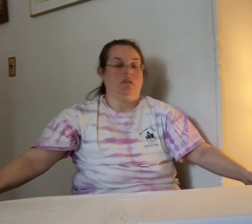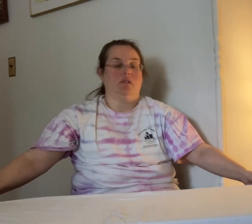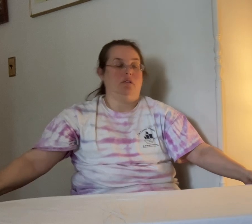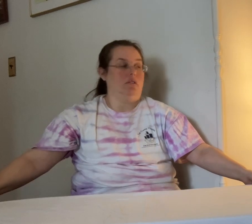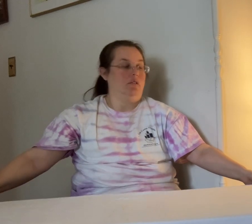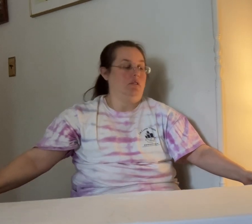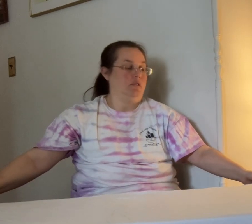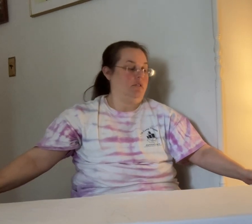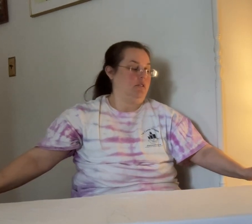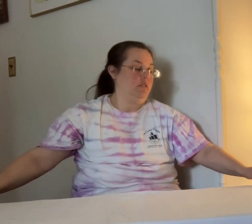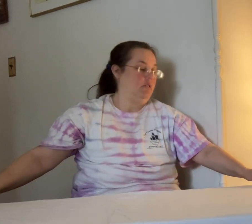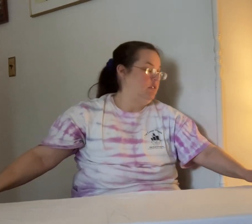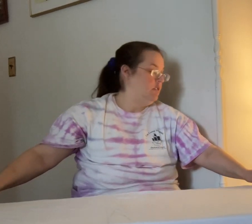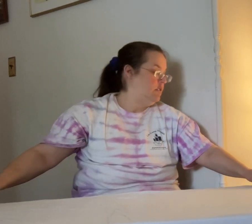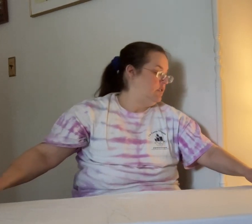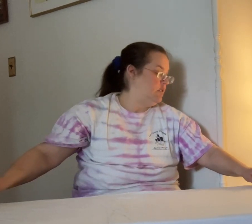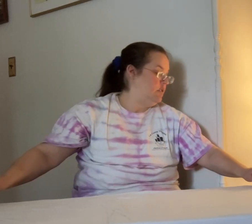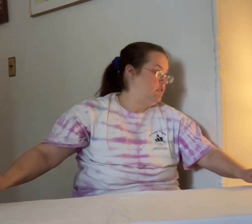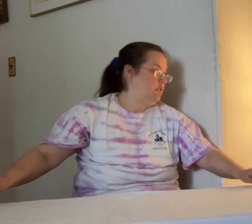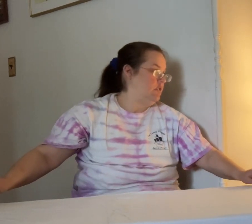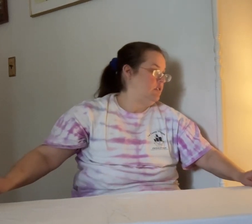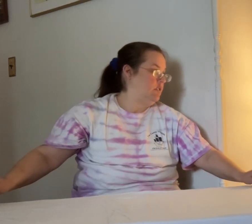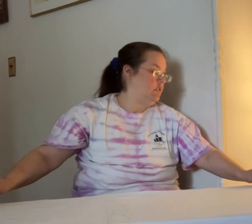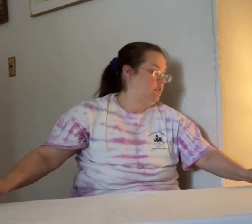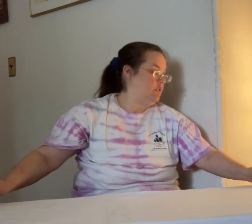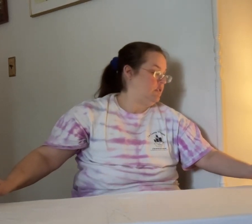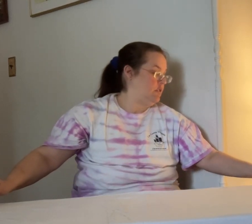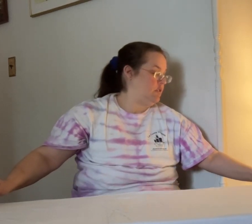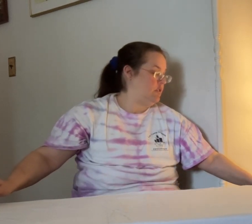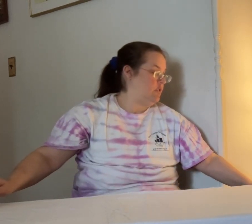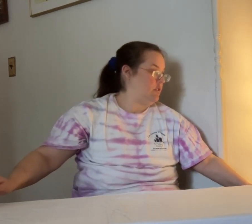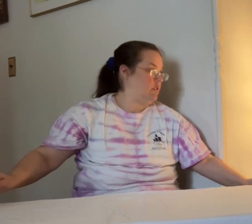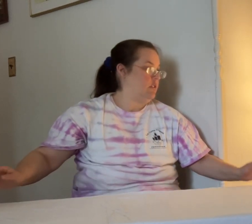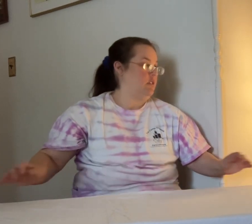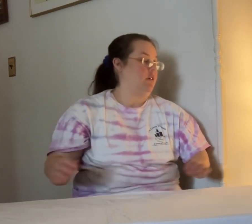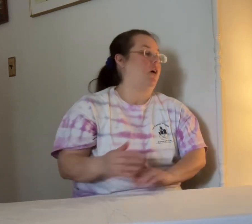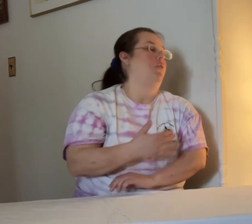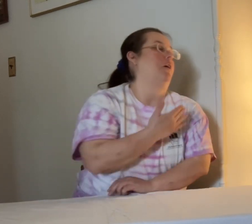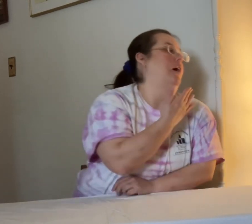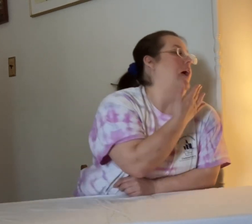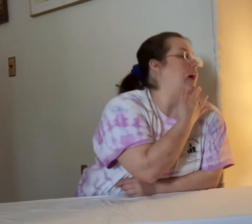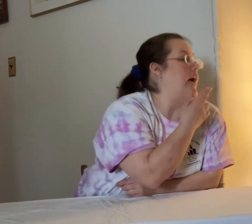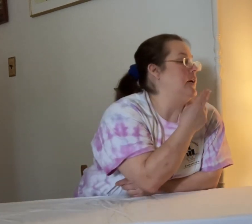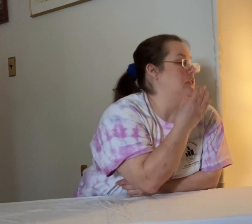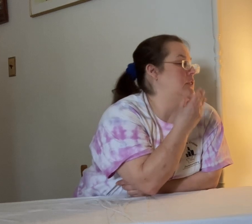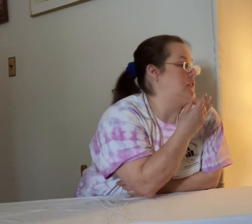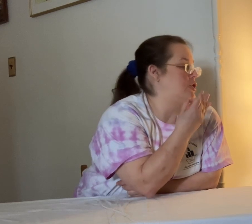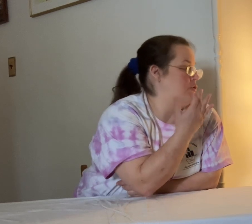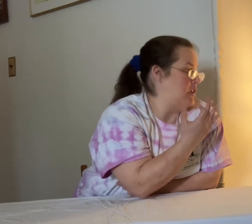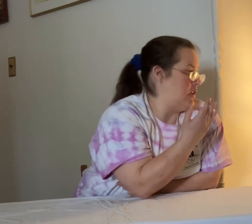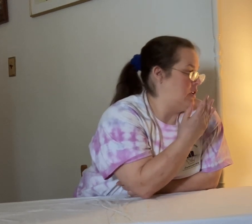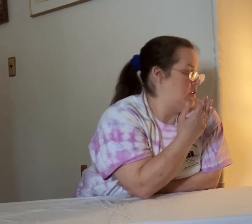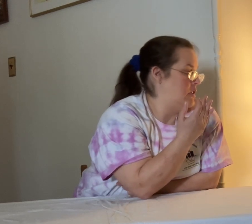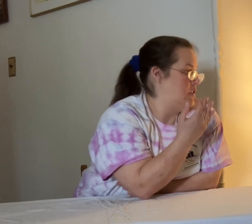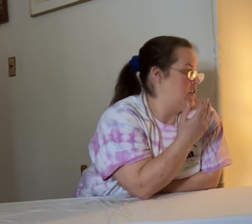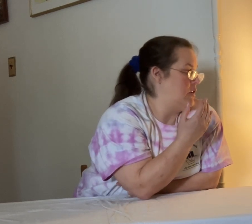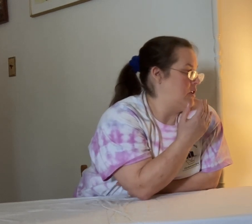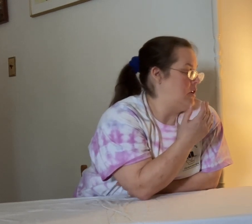services and extracurricular activities such as extra